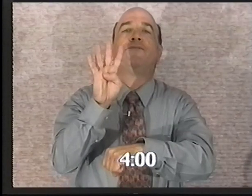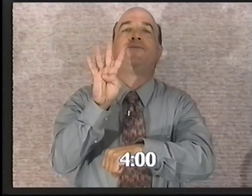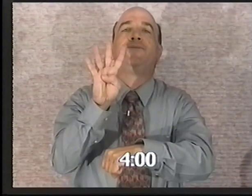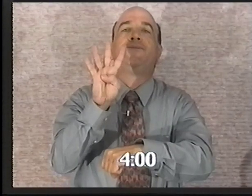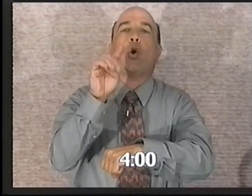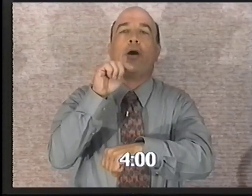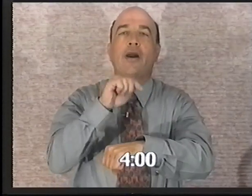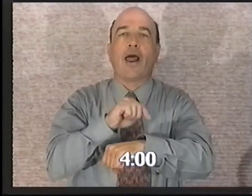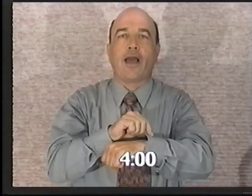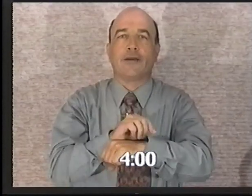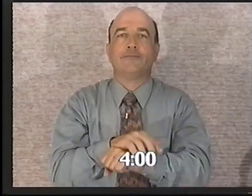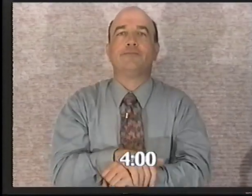4 o'clock,